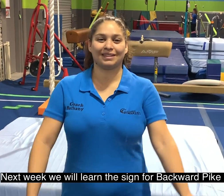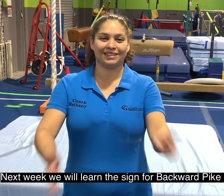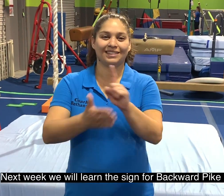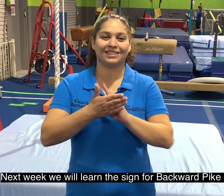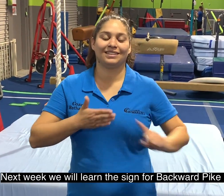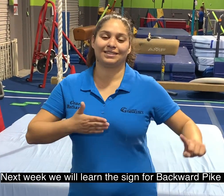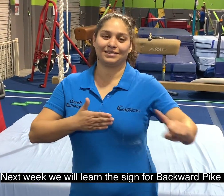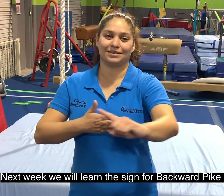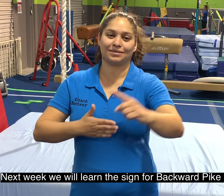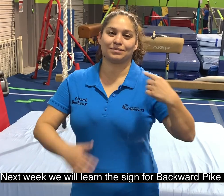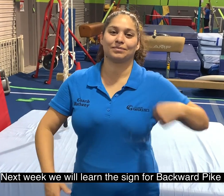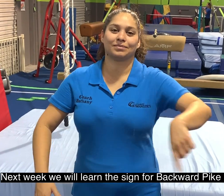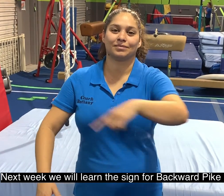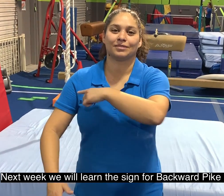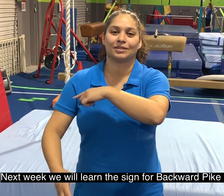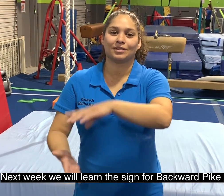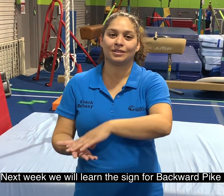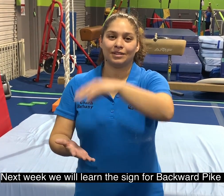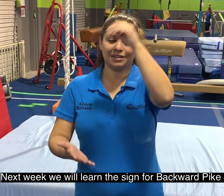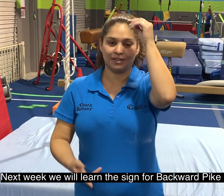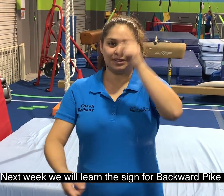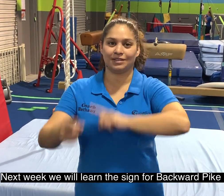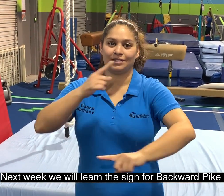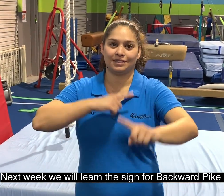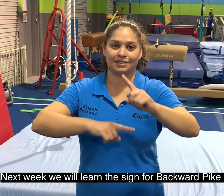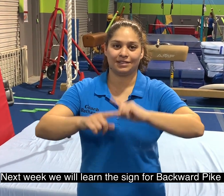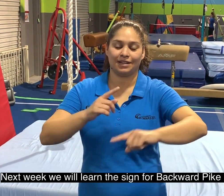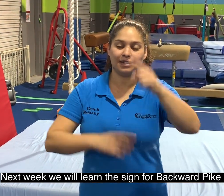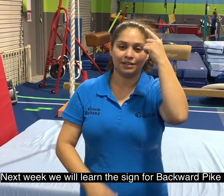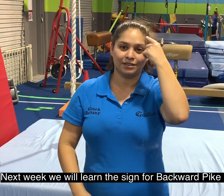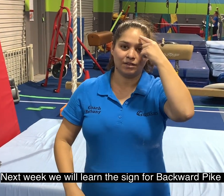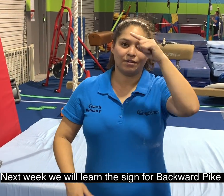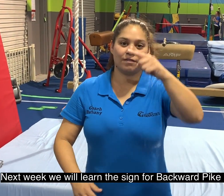Next week we will learn the sign for backward pike roll downhill.